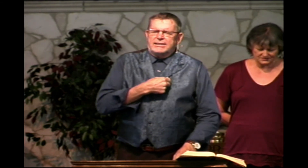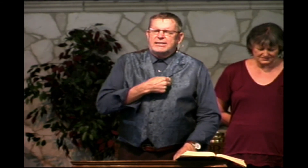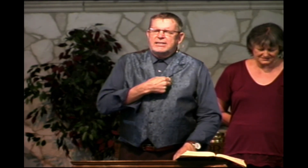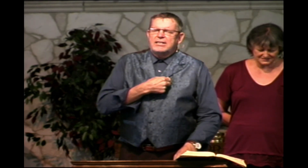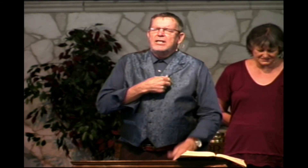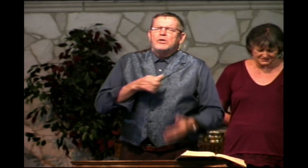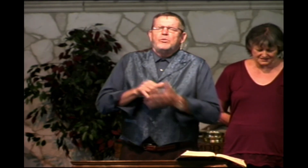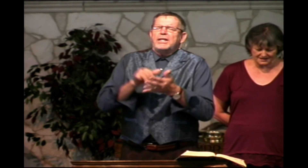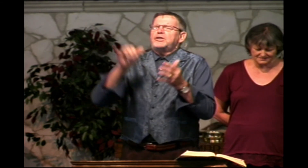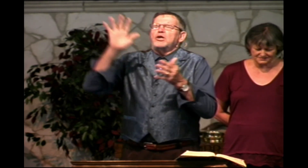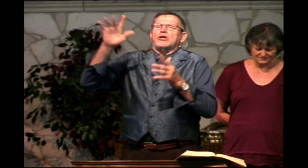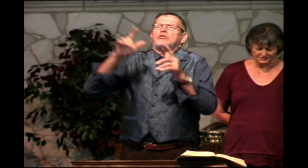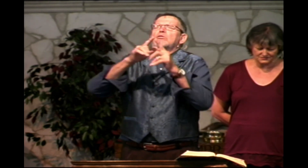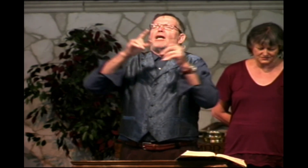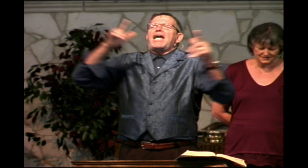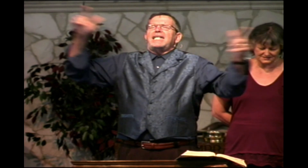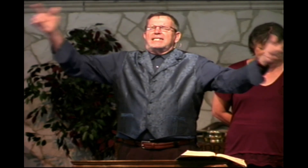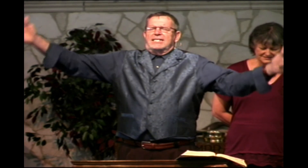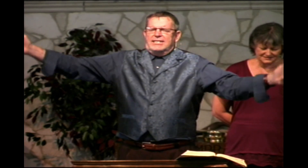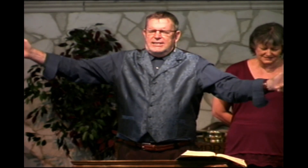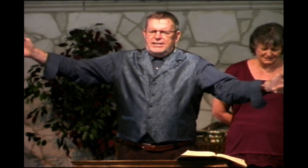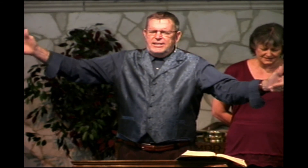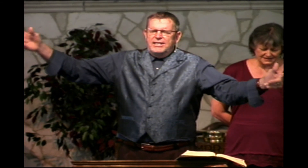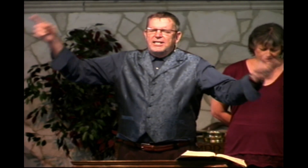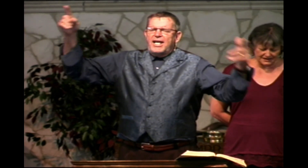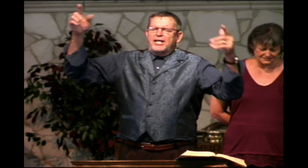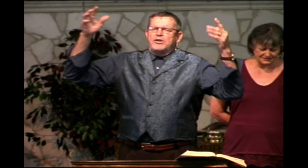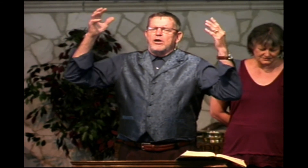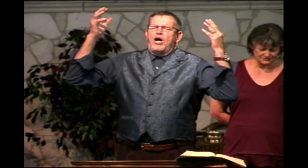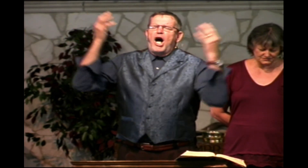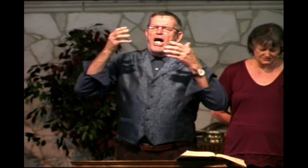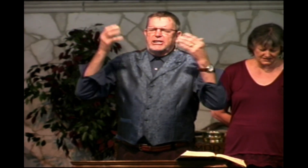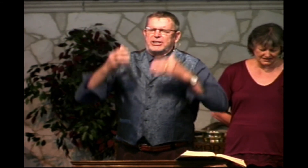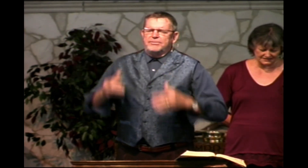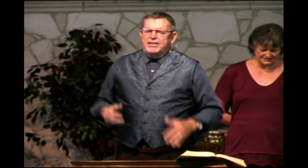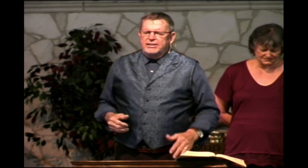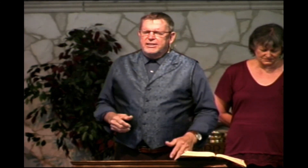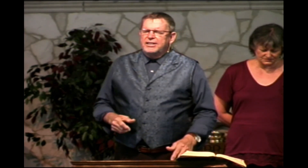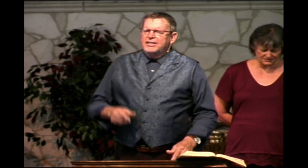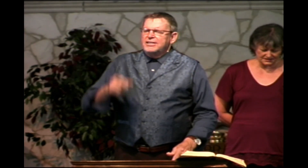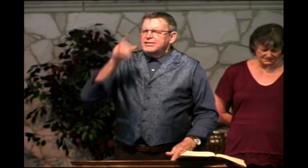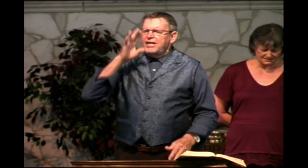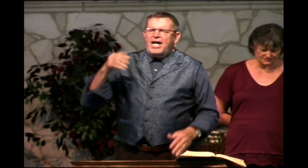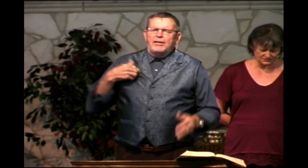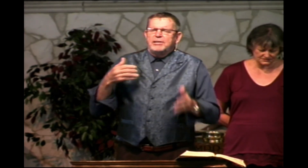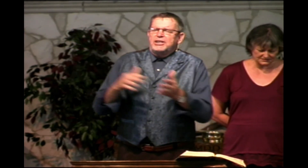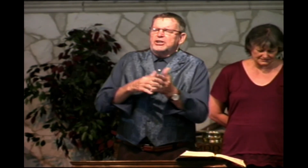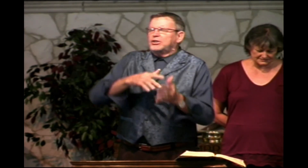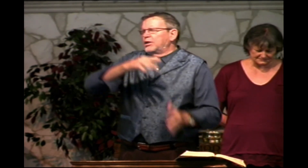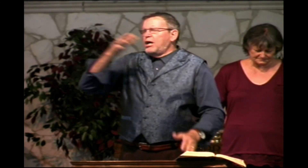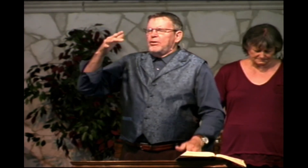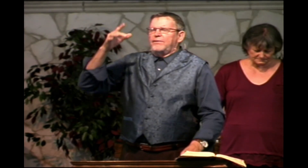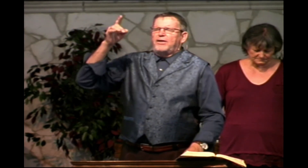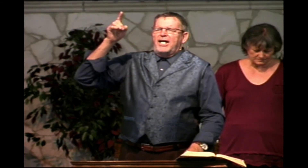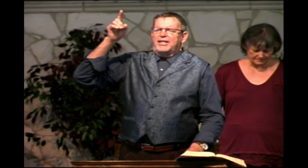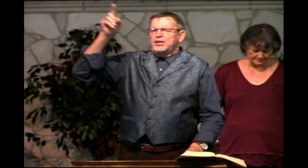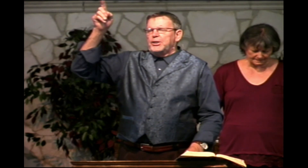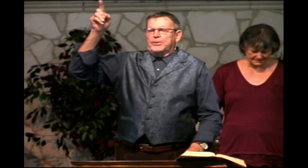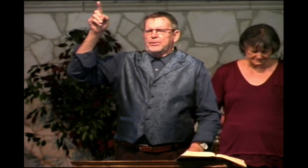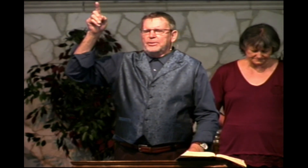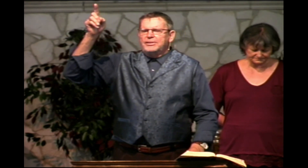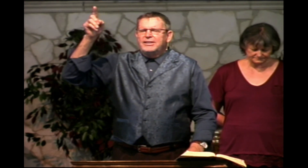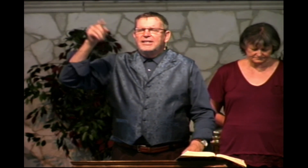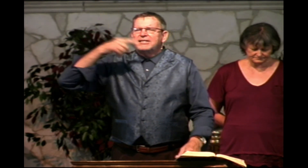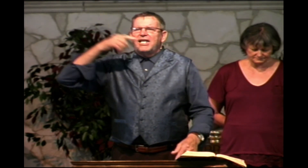Lord, us yes, with your Lord, greatness Hallelujah. And your awesomeness. Hallelujah. Hallelujah. God, we just glorify